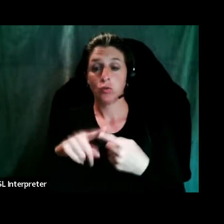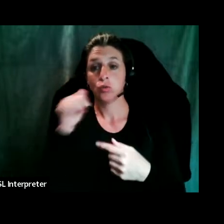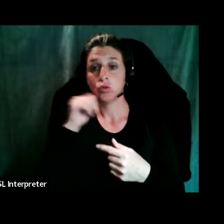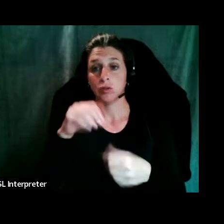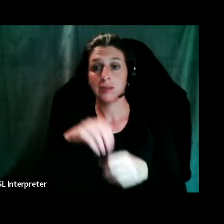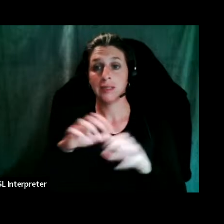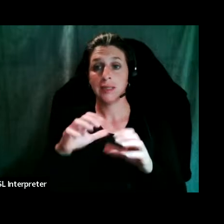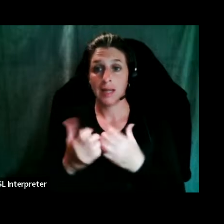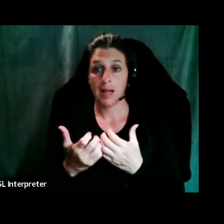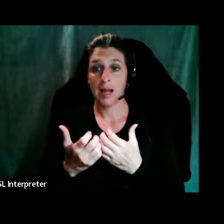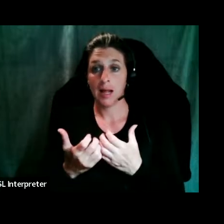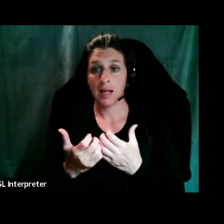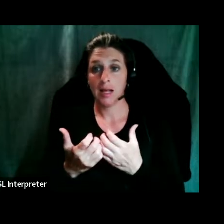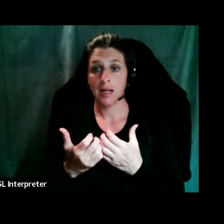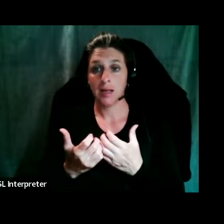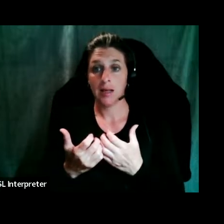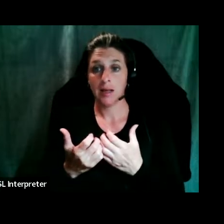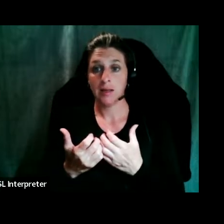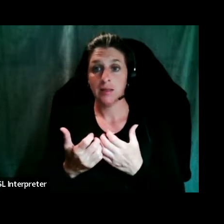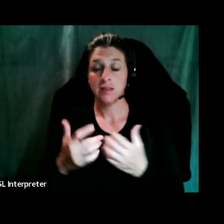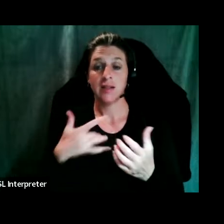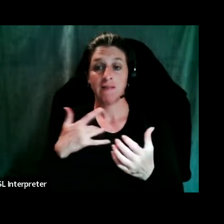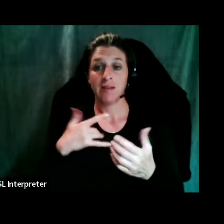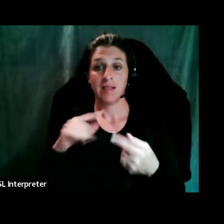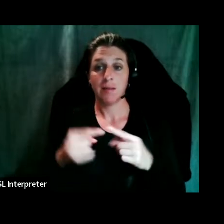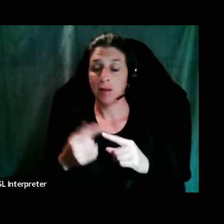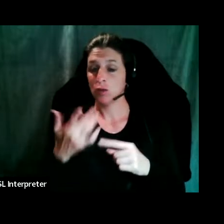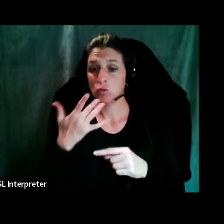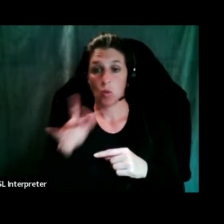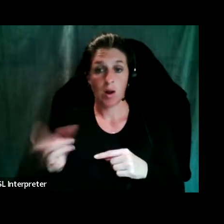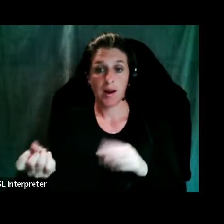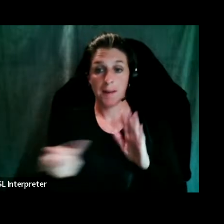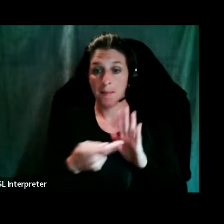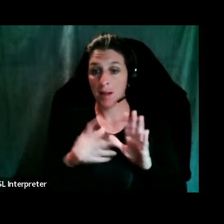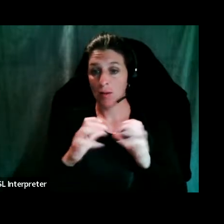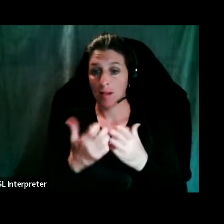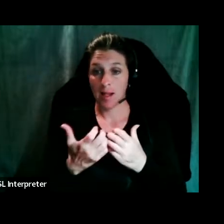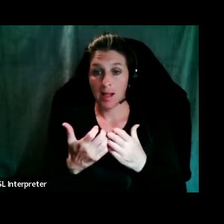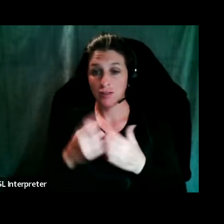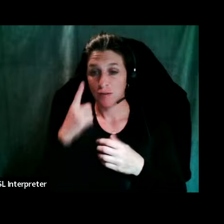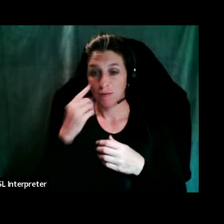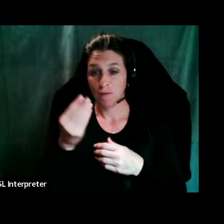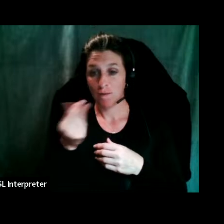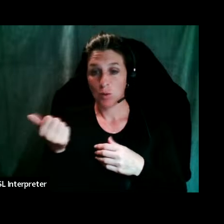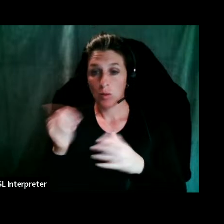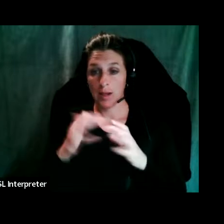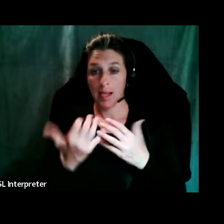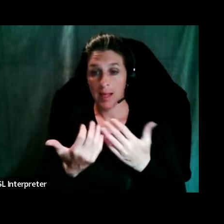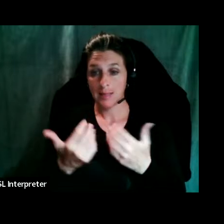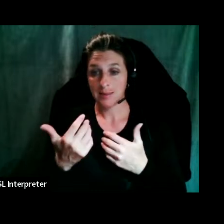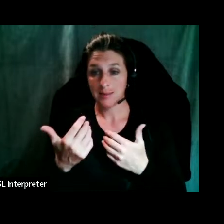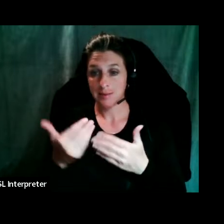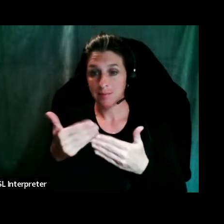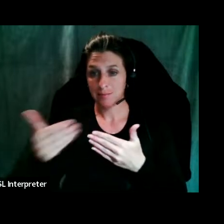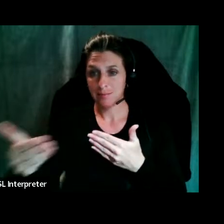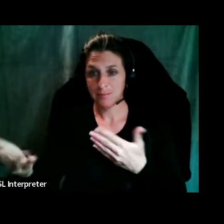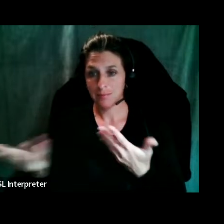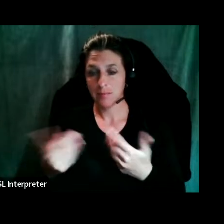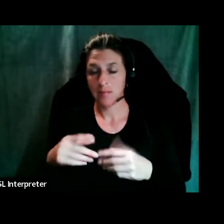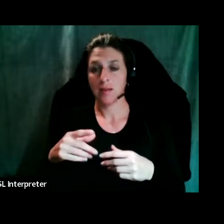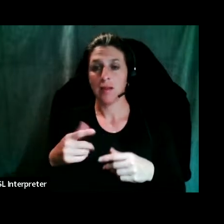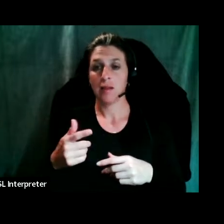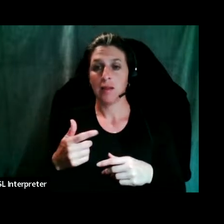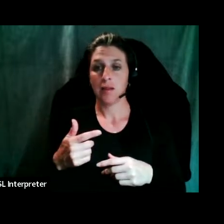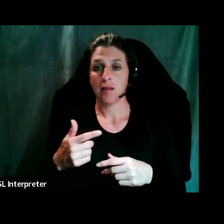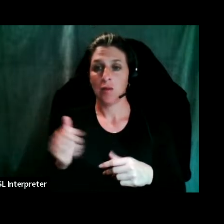class, to feel that pain, to not want to come back to class for a couple of class times, right? I'm thinking that we're all